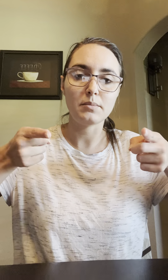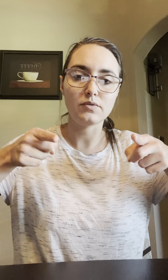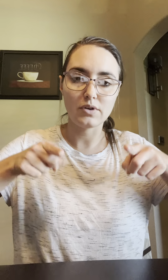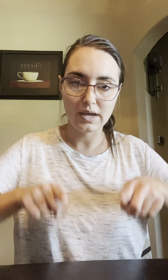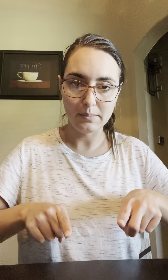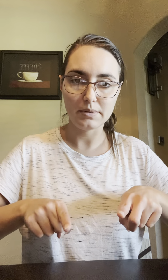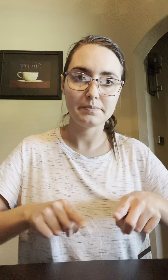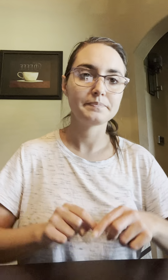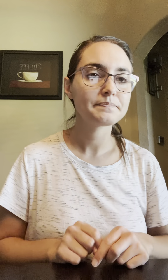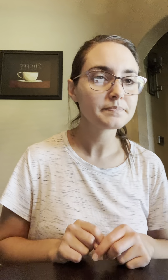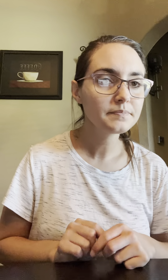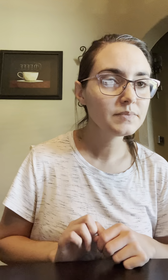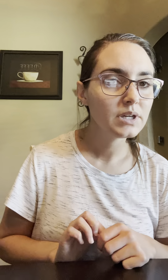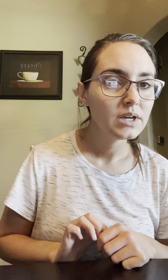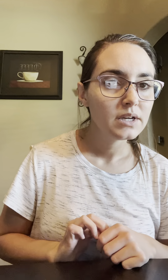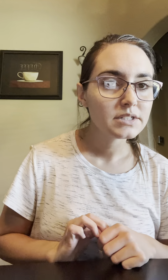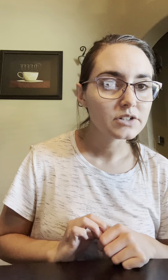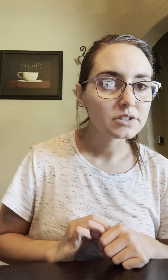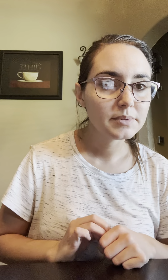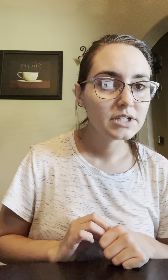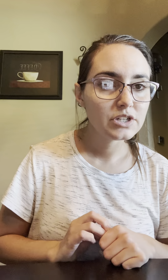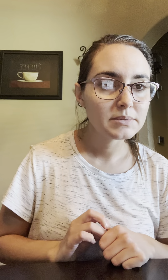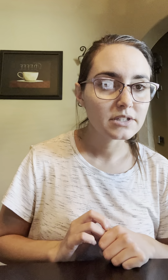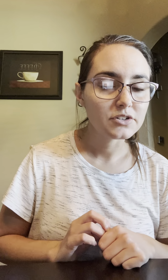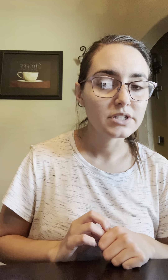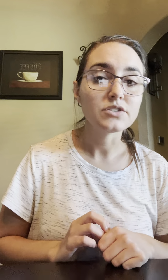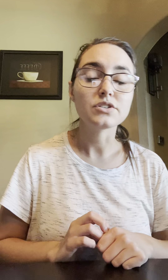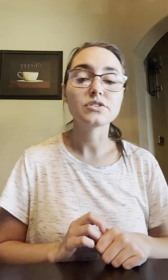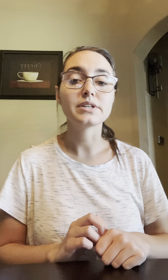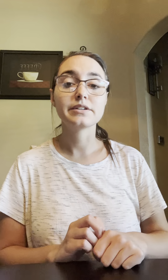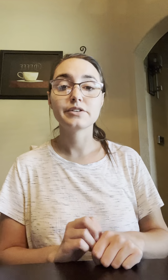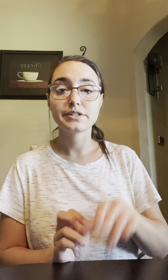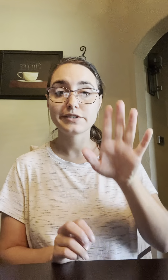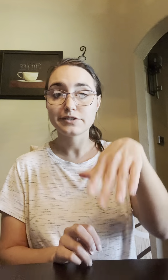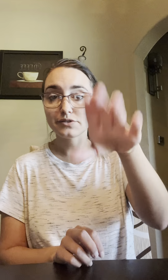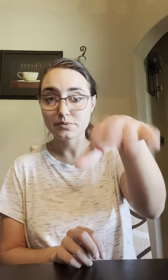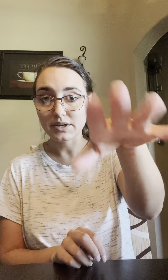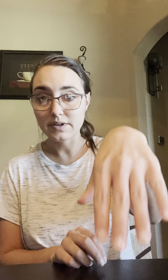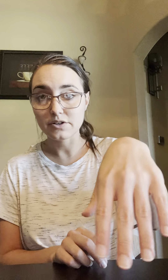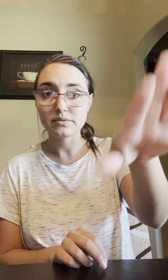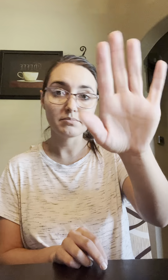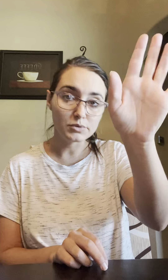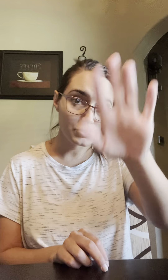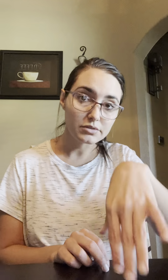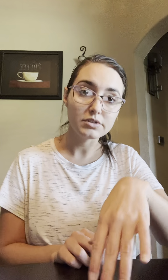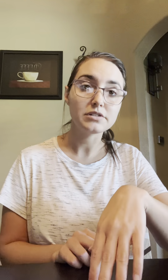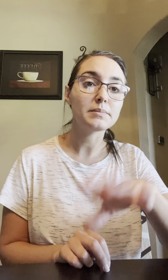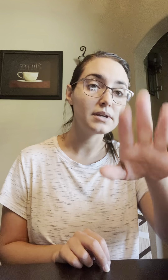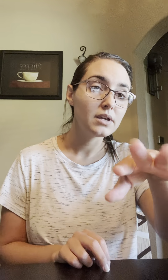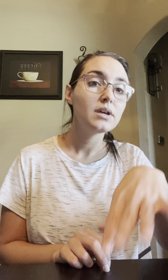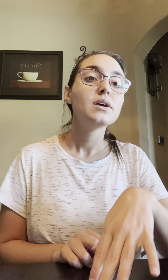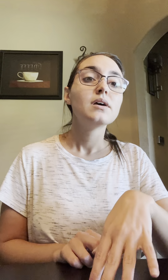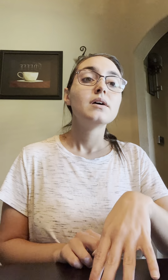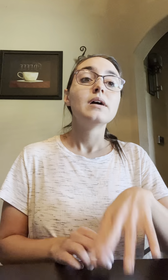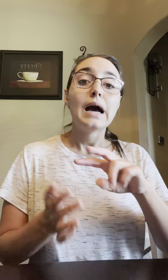over, happen. Sarah looks away, James gets her attention. So the getting her attention, just wave at her, motion, you know, something. I